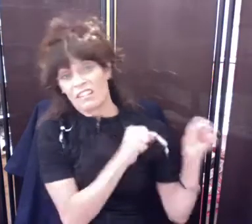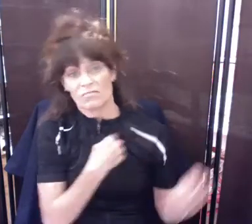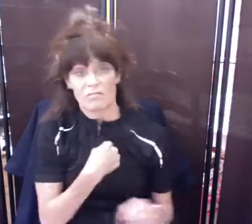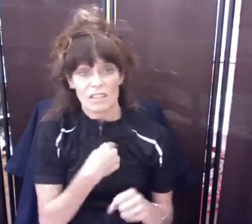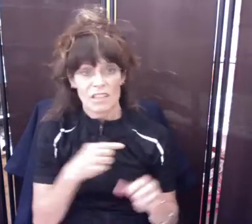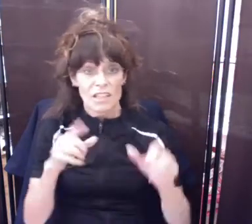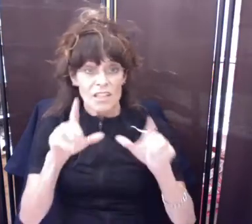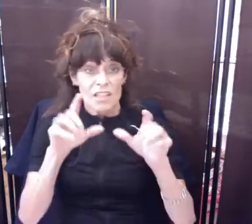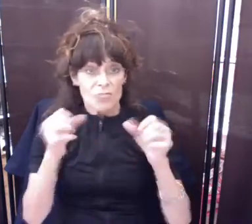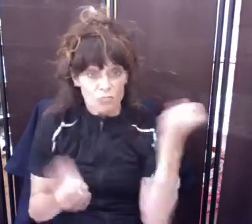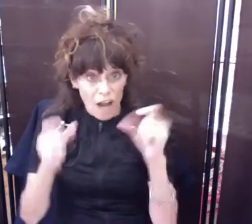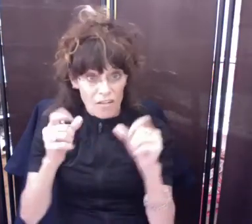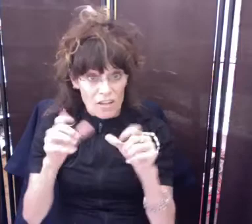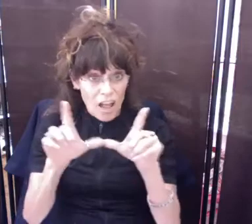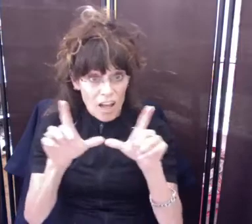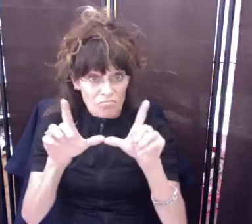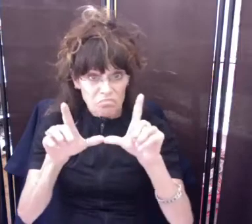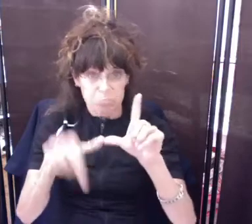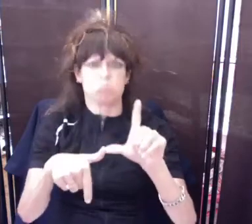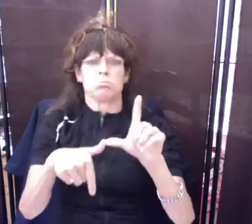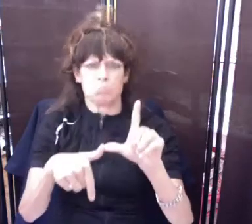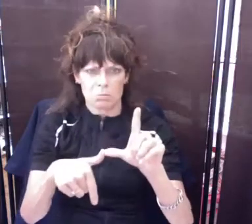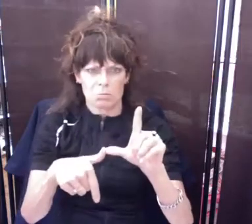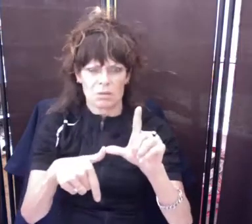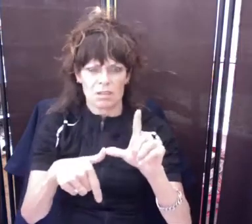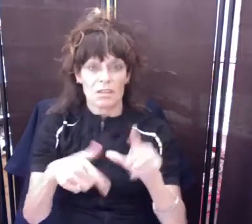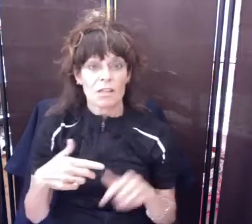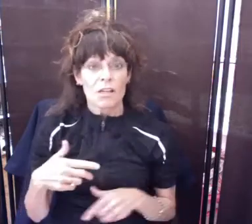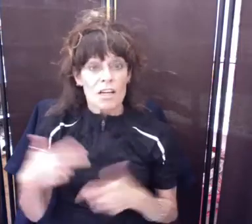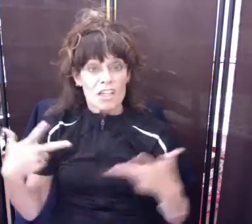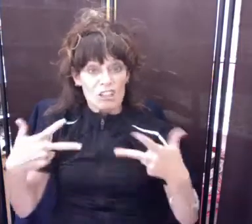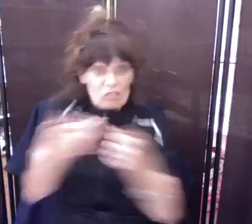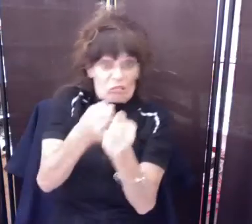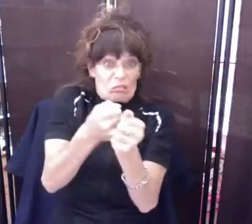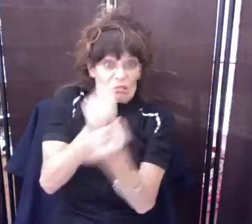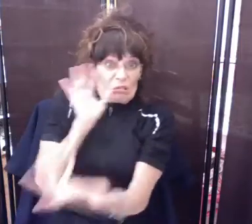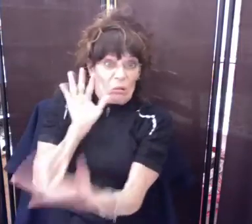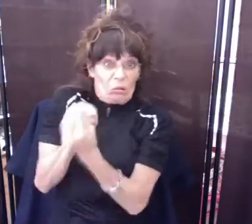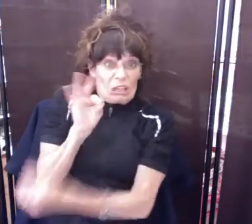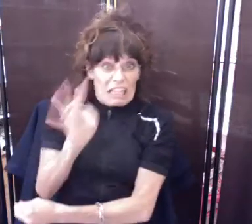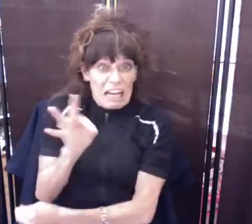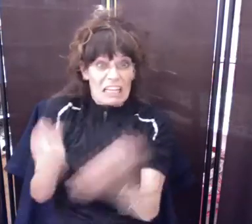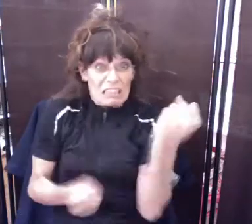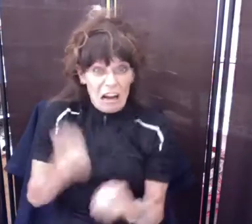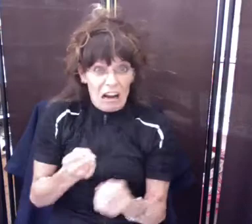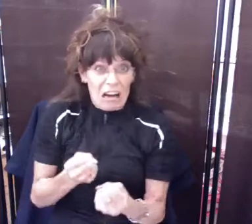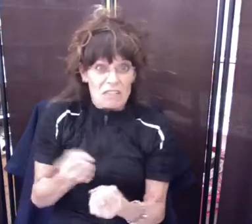many times behind drinking. I crashed 9 cars in drunken blackouts. I could stay on the